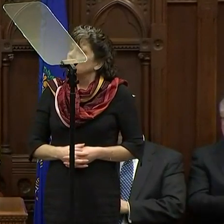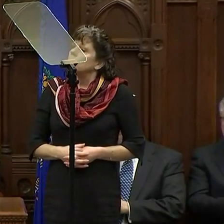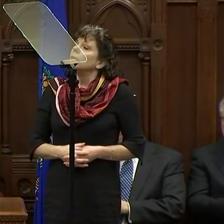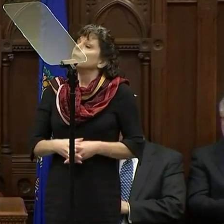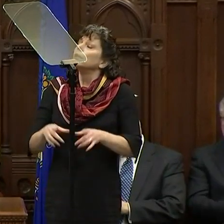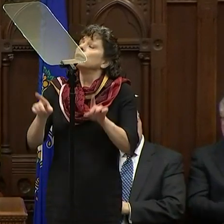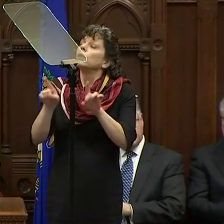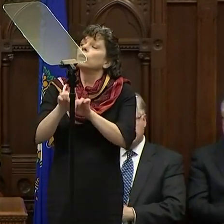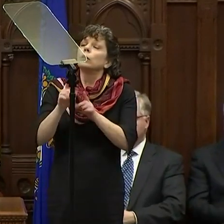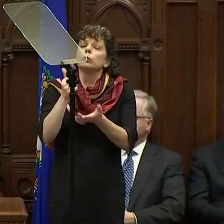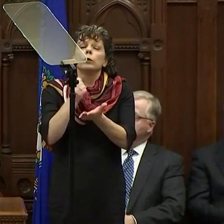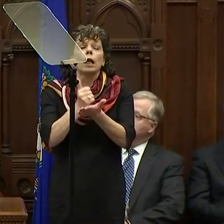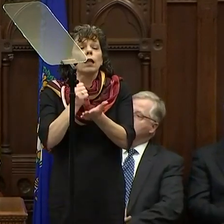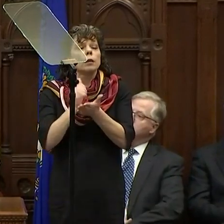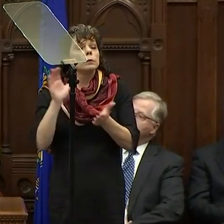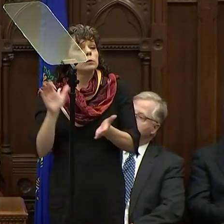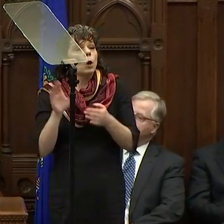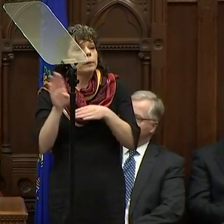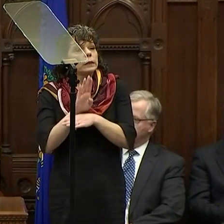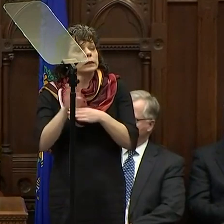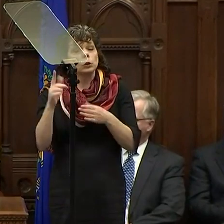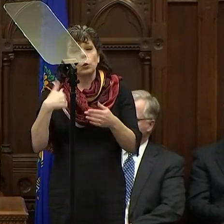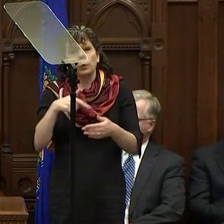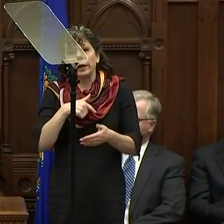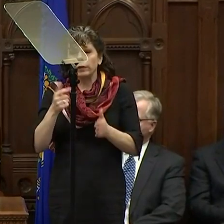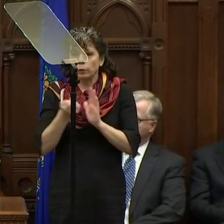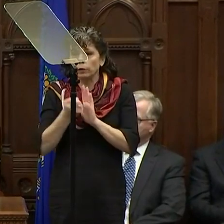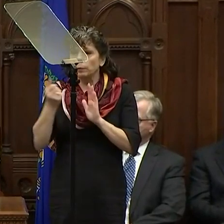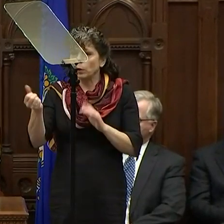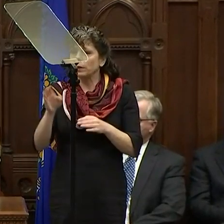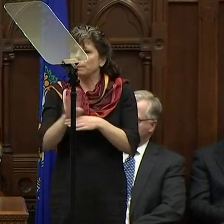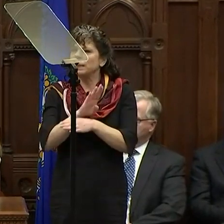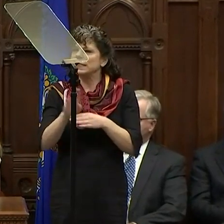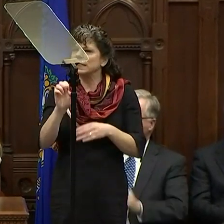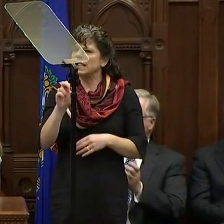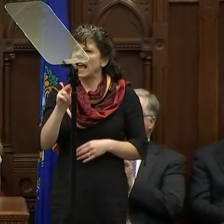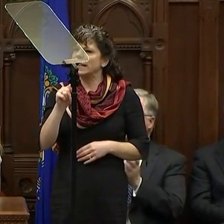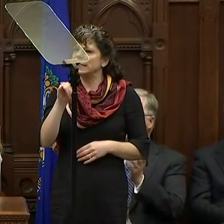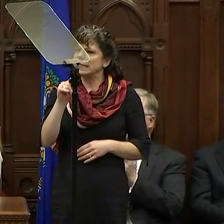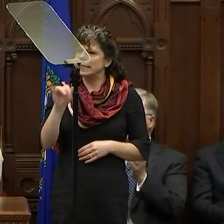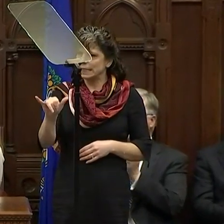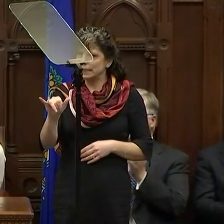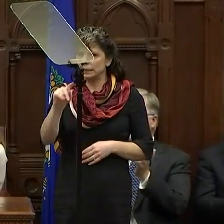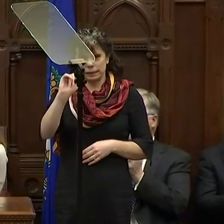And to help small business, we've removed the business entity tax.